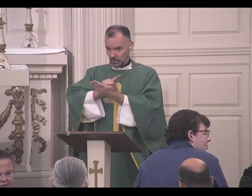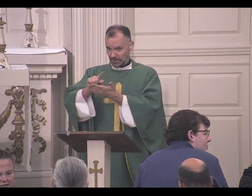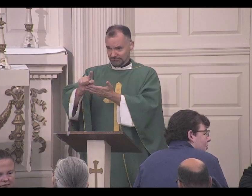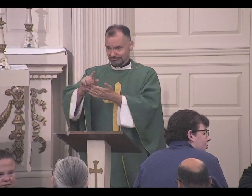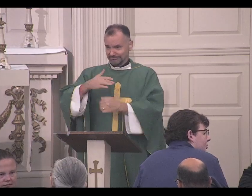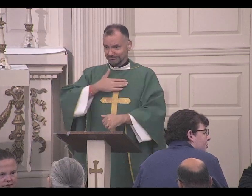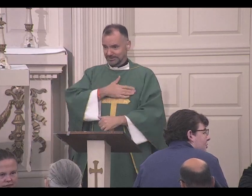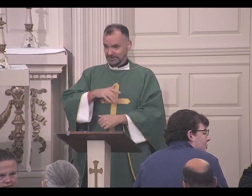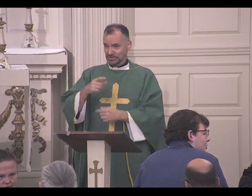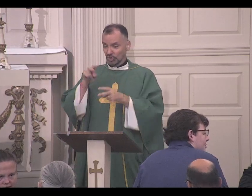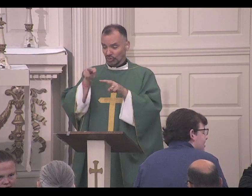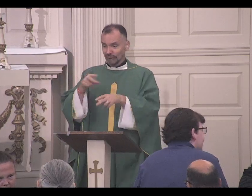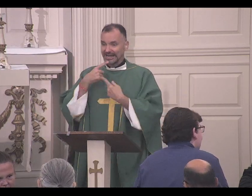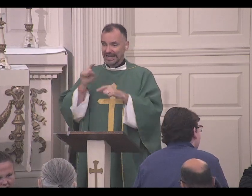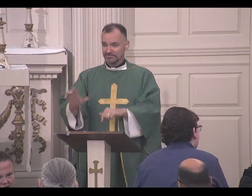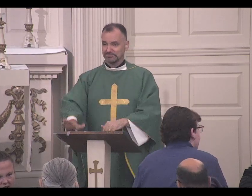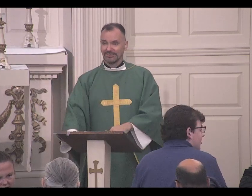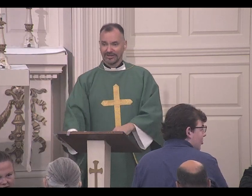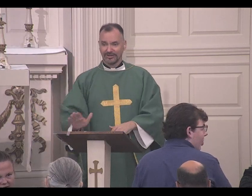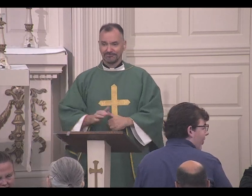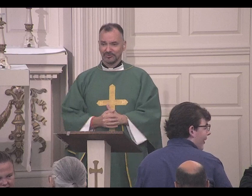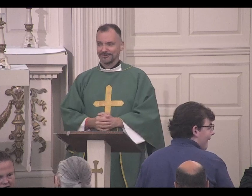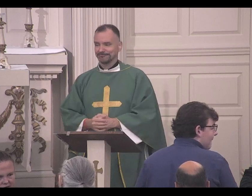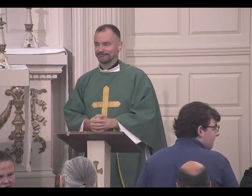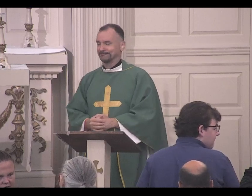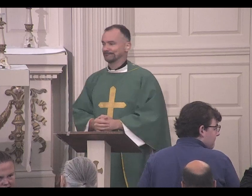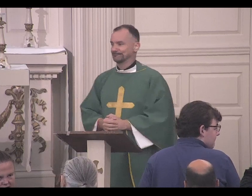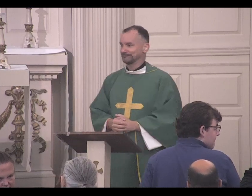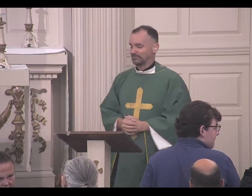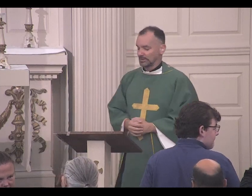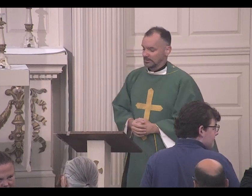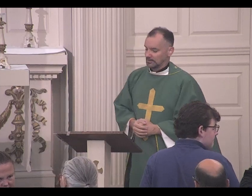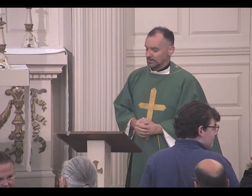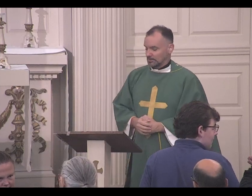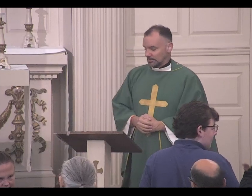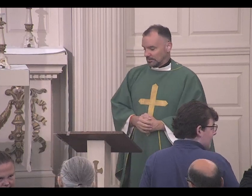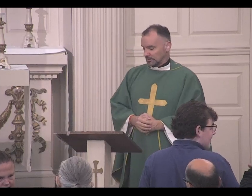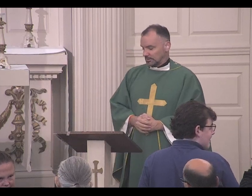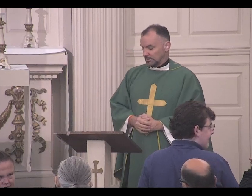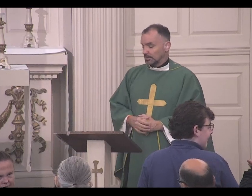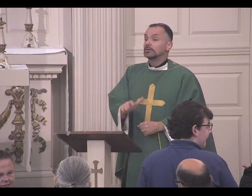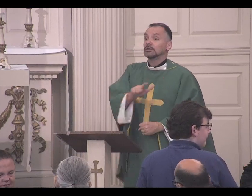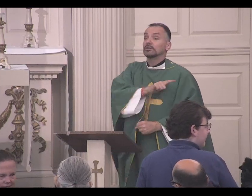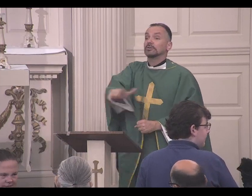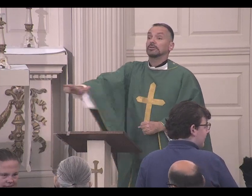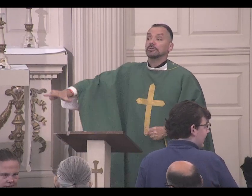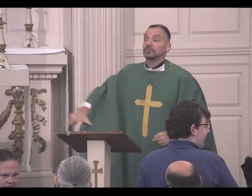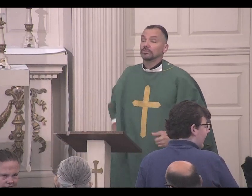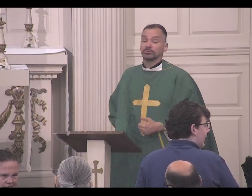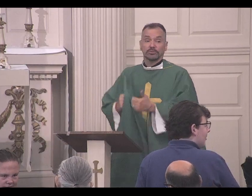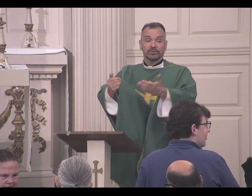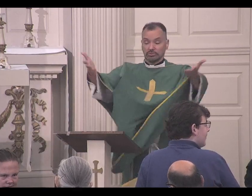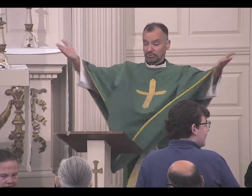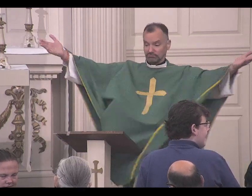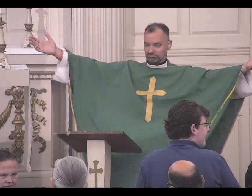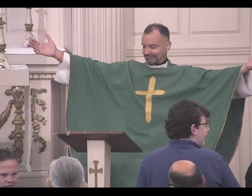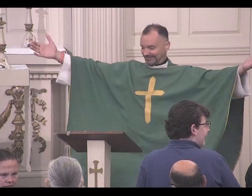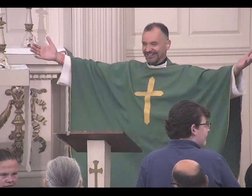Have a wonderful week. Please look at the rest of the announcements in the bulletin. The Lord be with you. And with